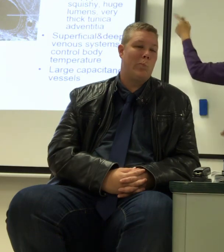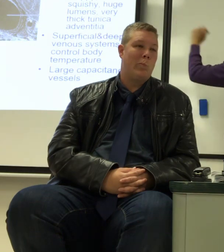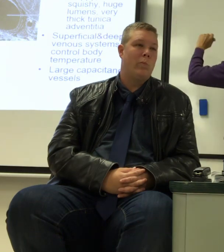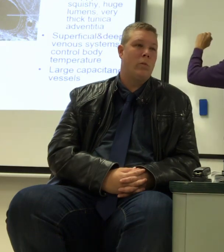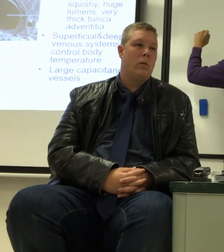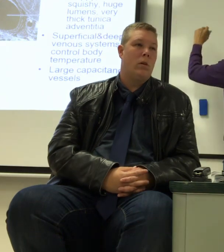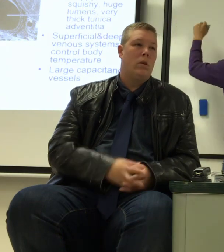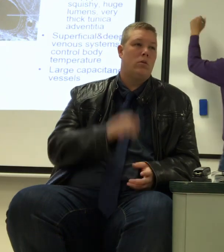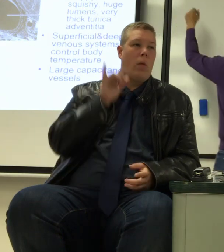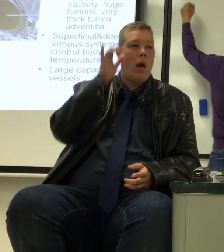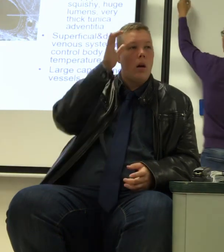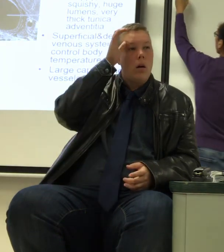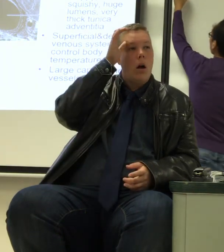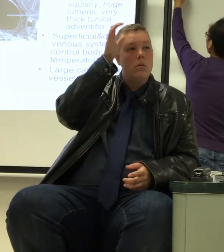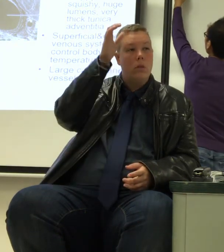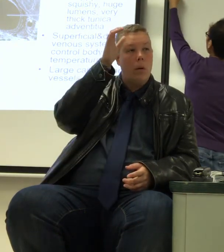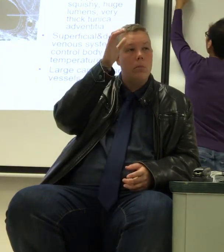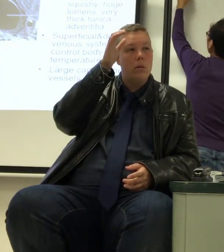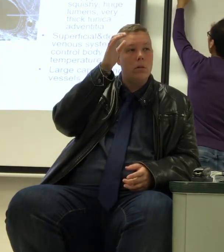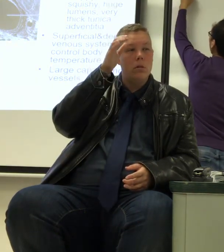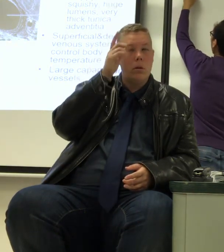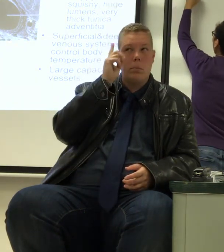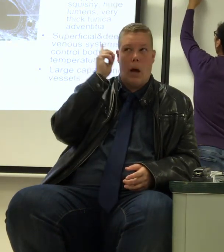So the concept at the top there